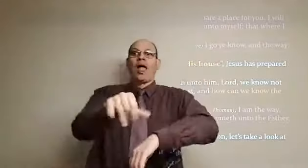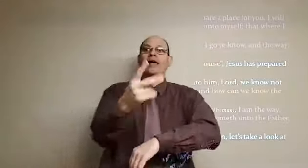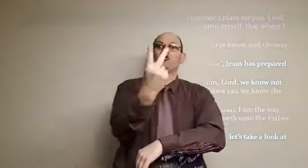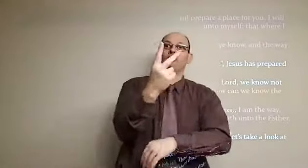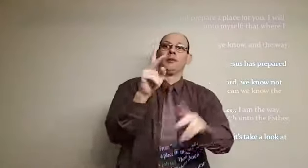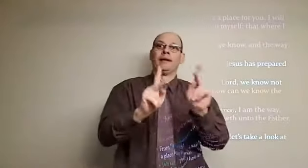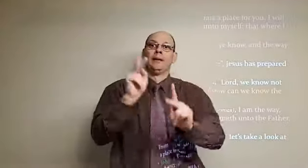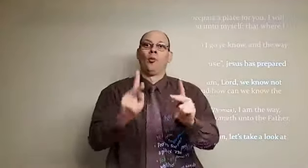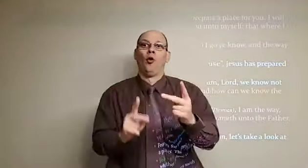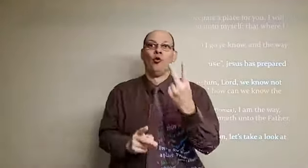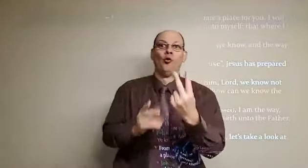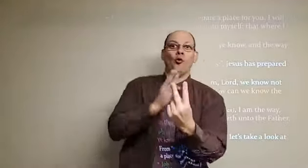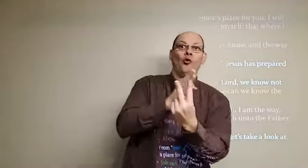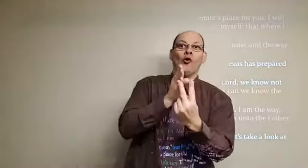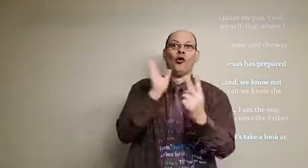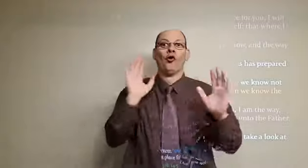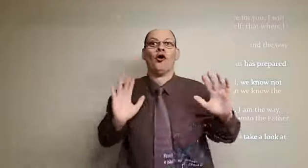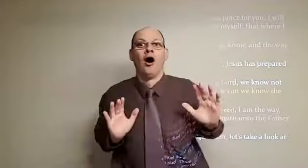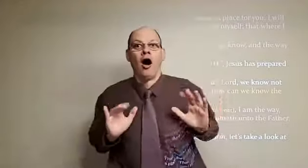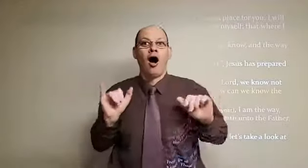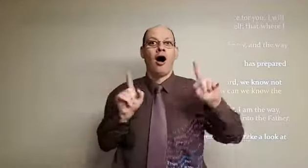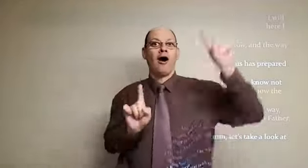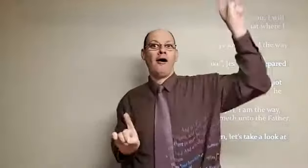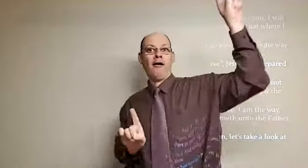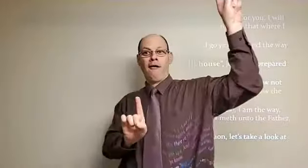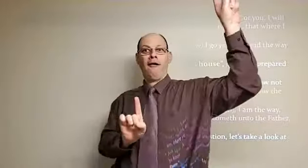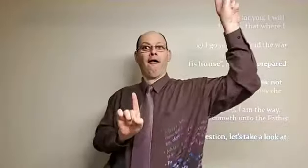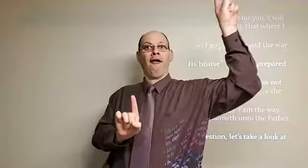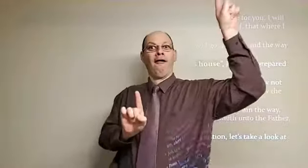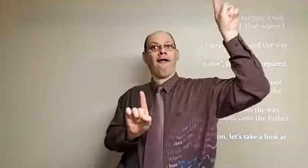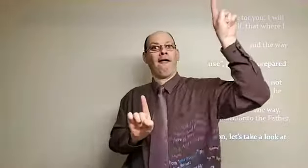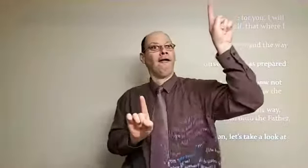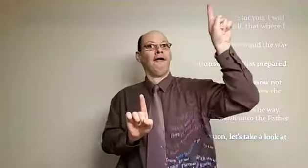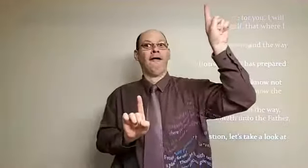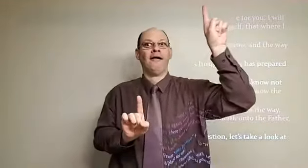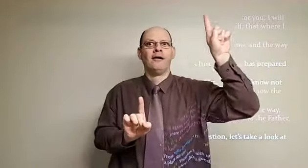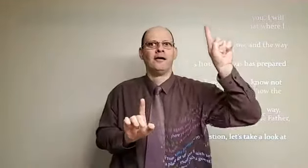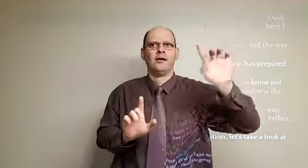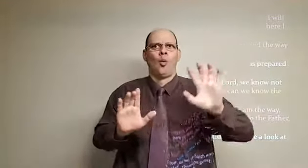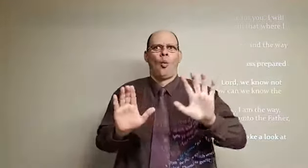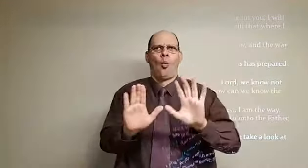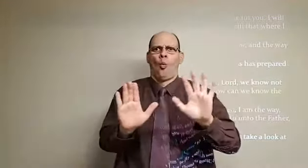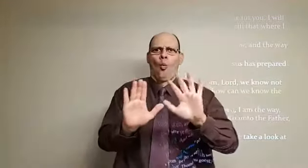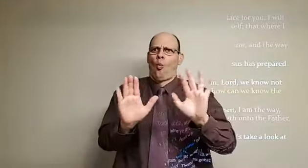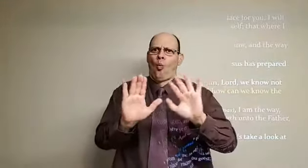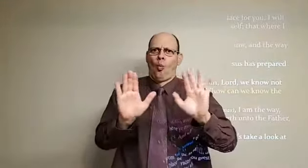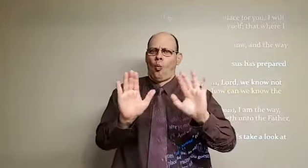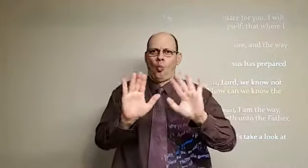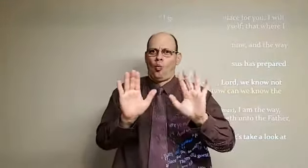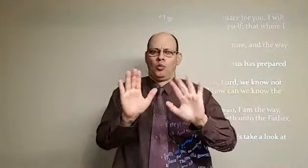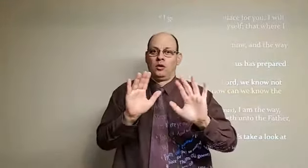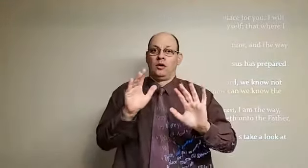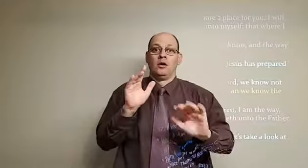me and thought oh that's two people you know two uh huh wait you know what no wait a minute